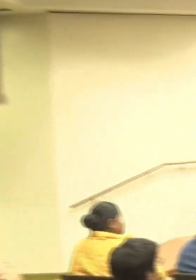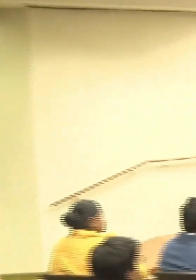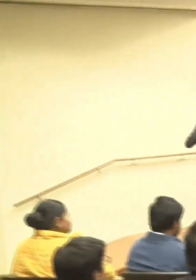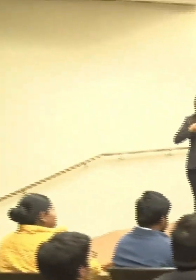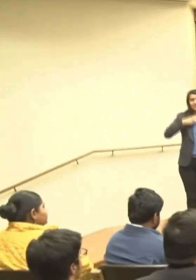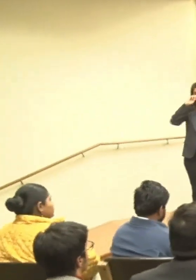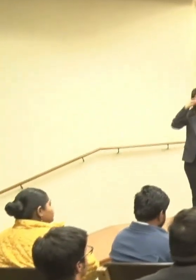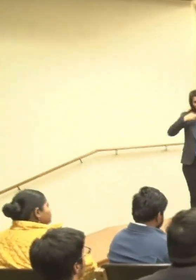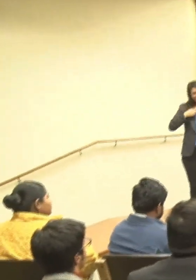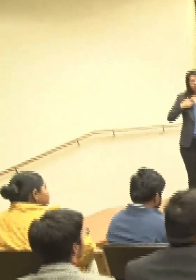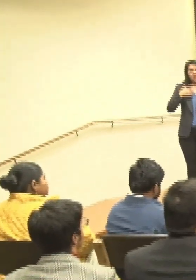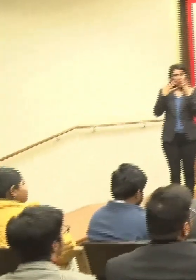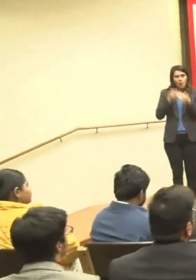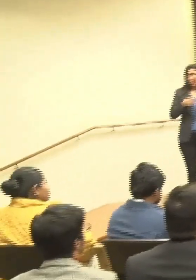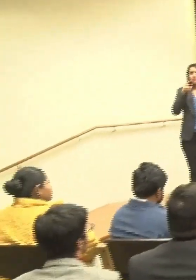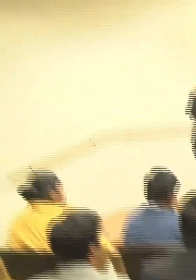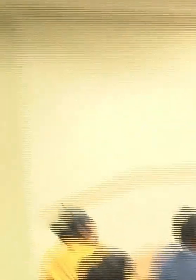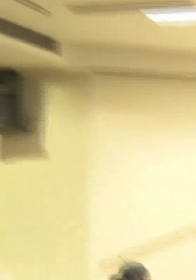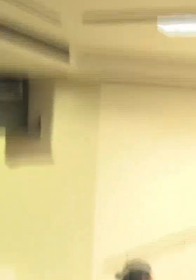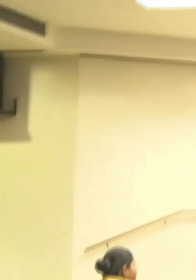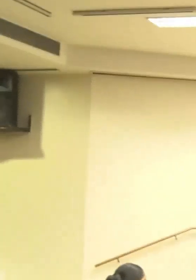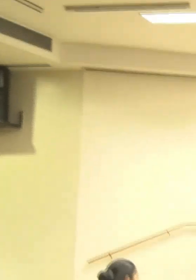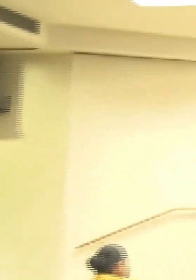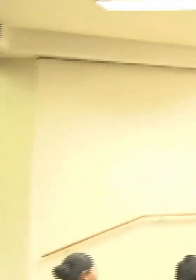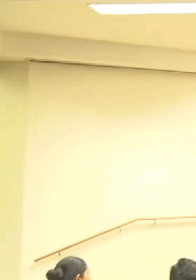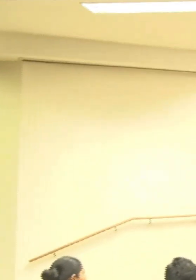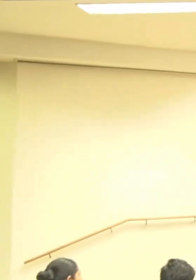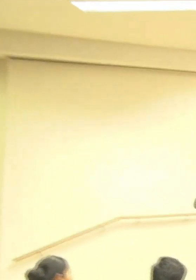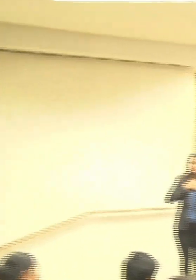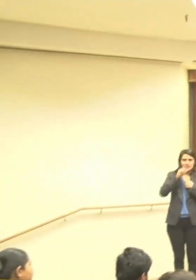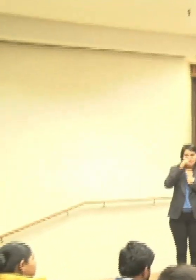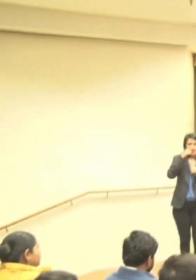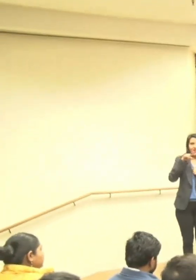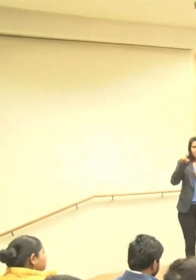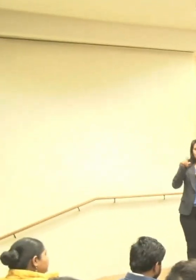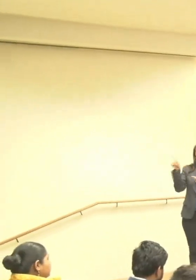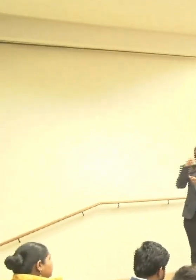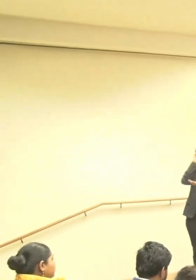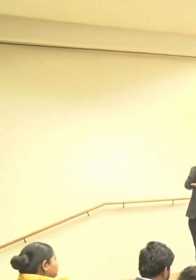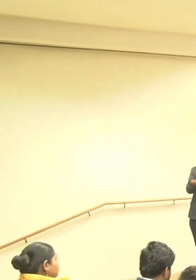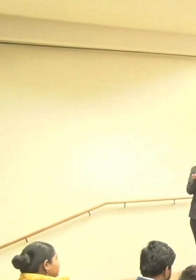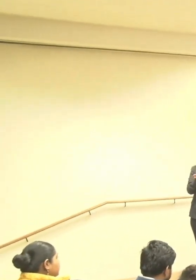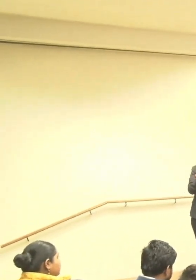also, because this government of this nation has decided